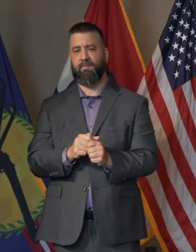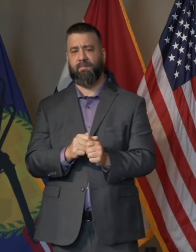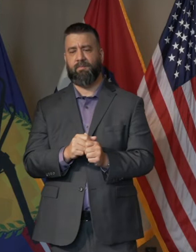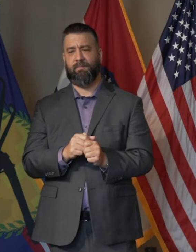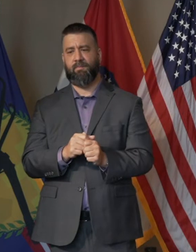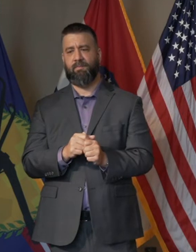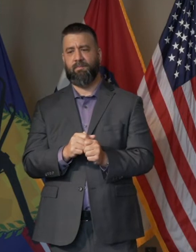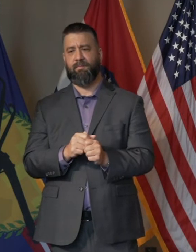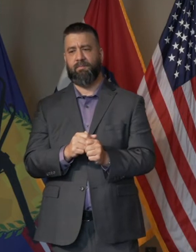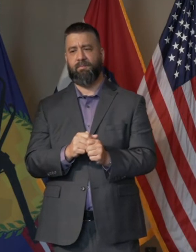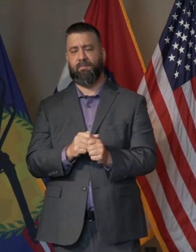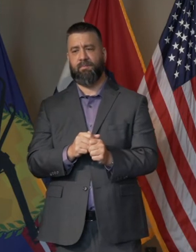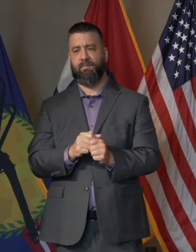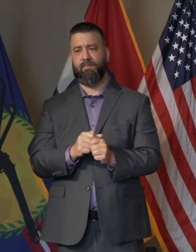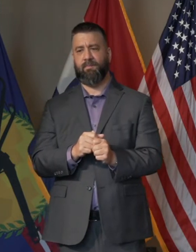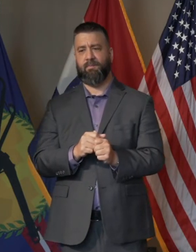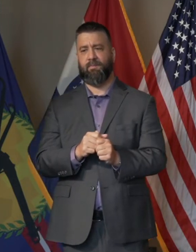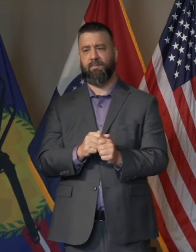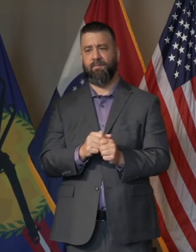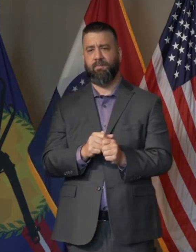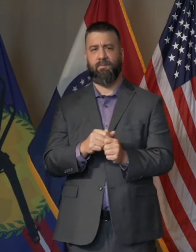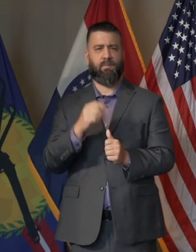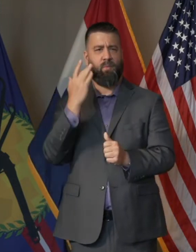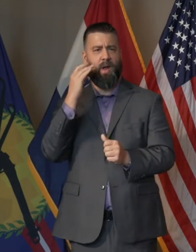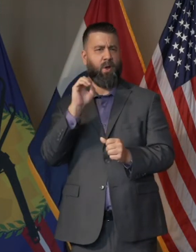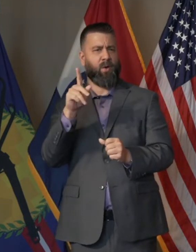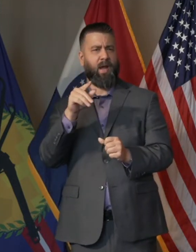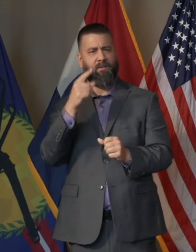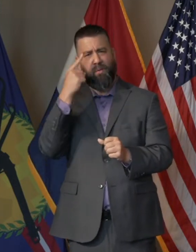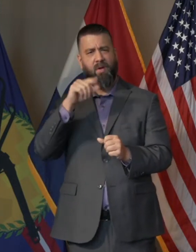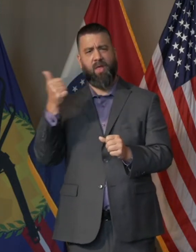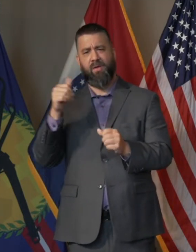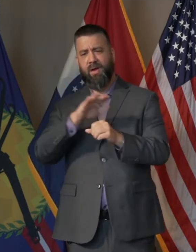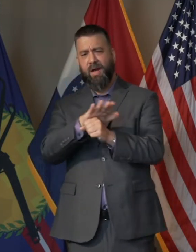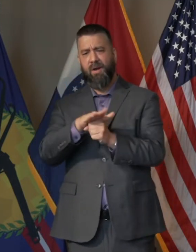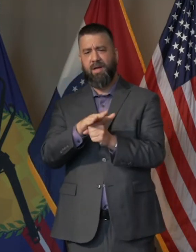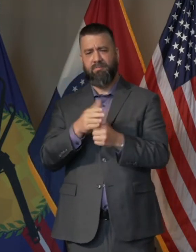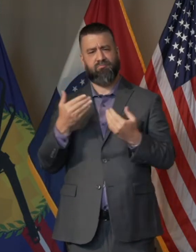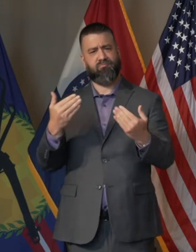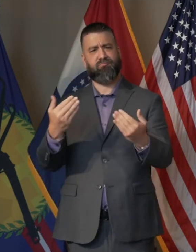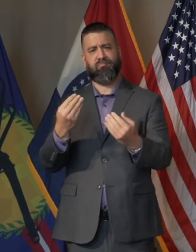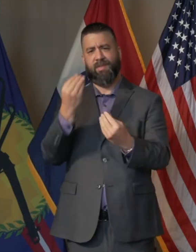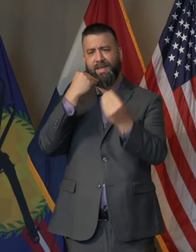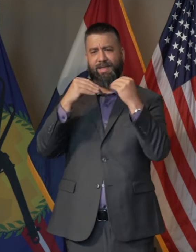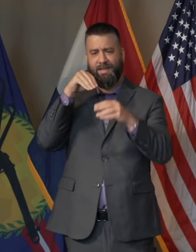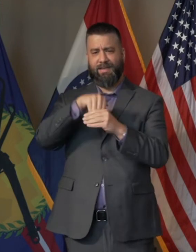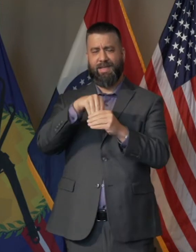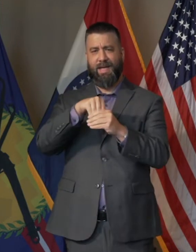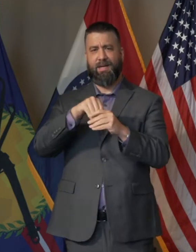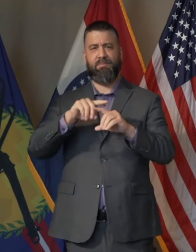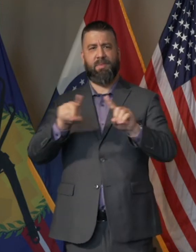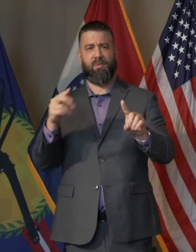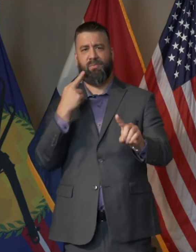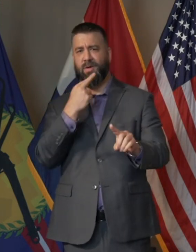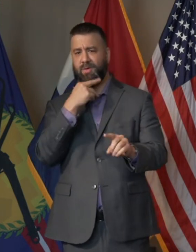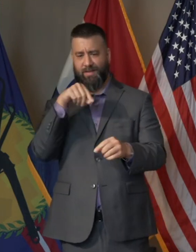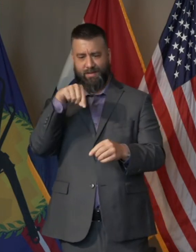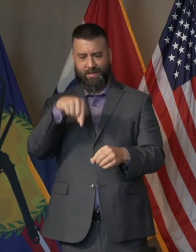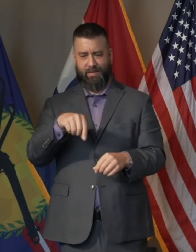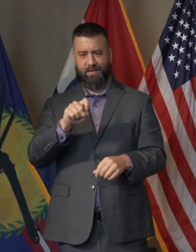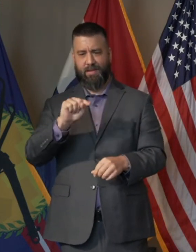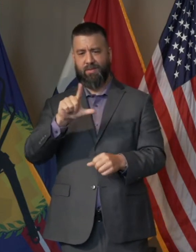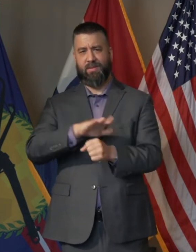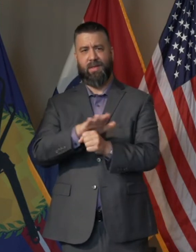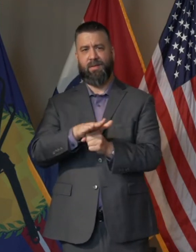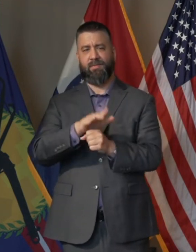equality, allowing them to keep indoor dining when other municipalities are doing so? The question is about social media